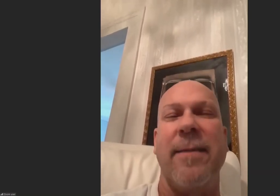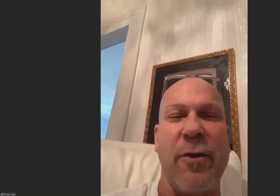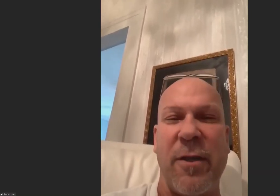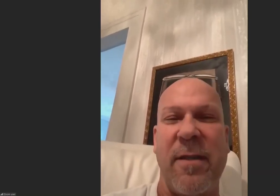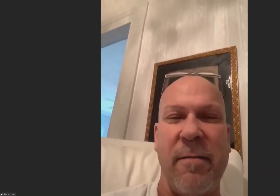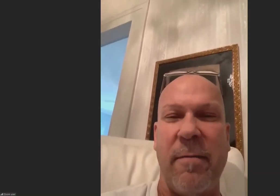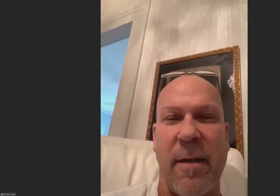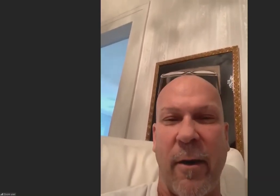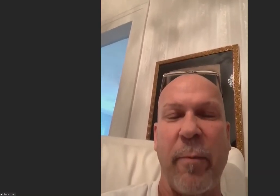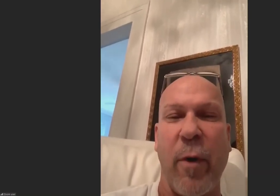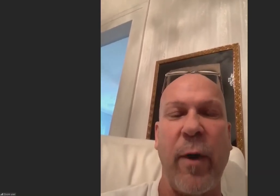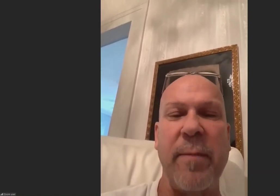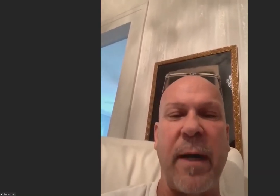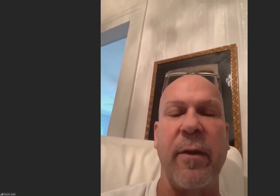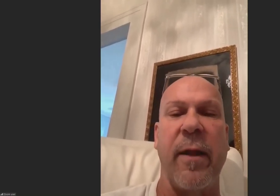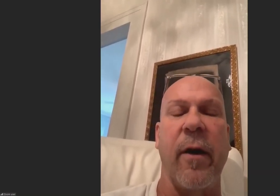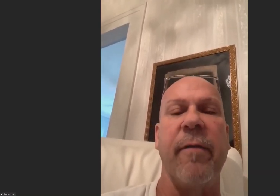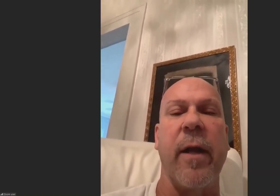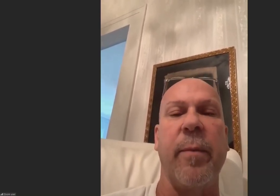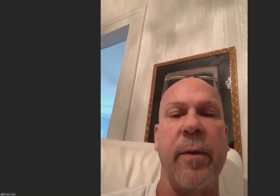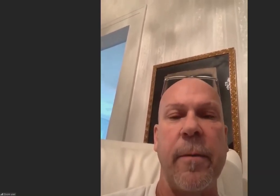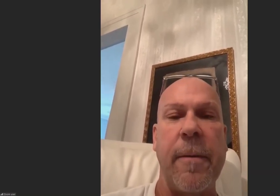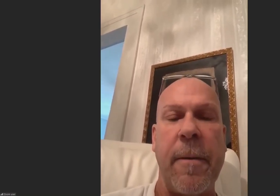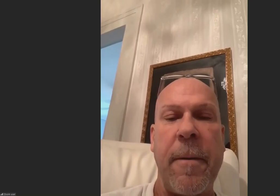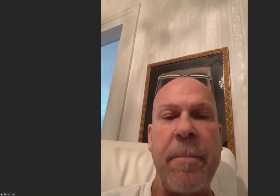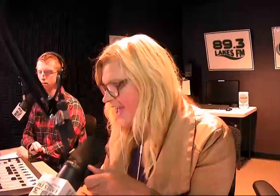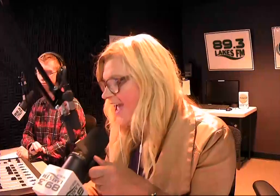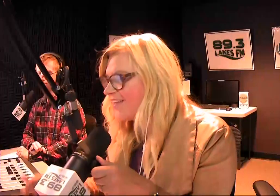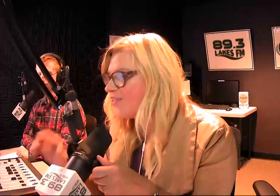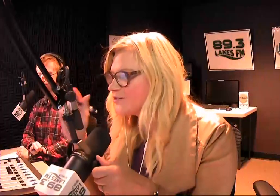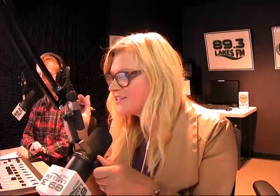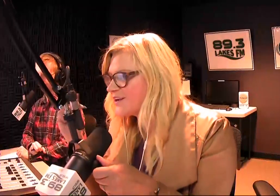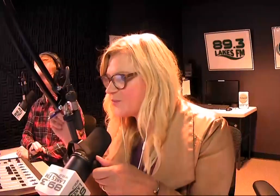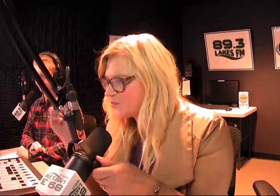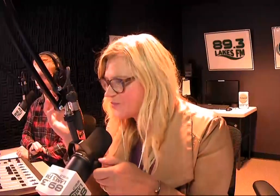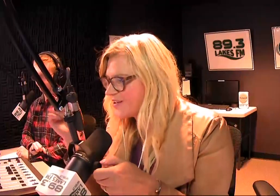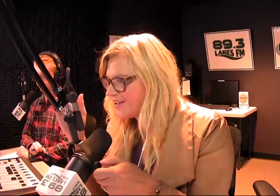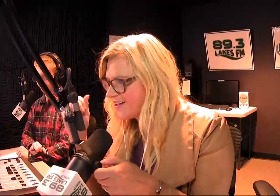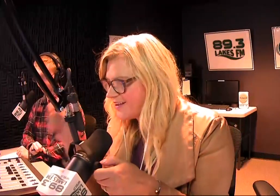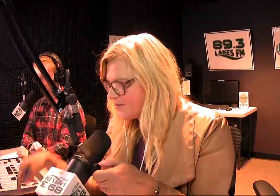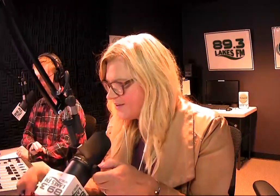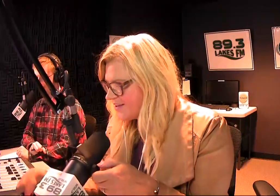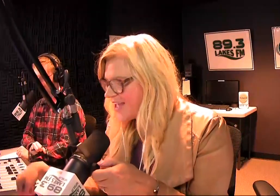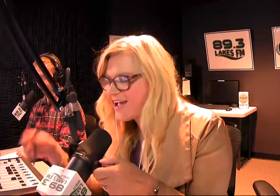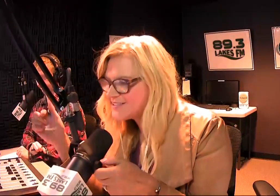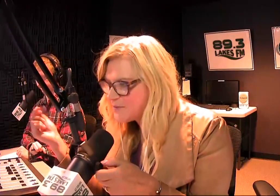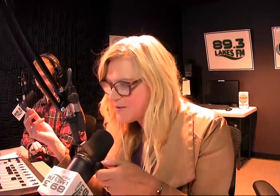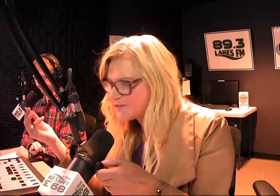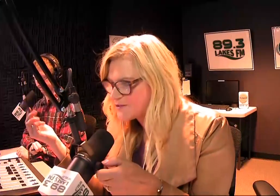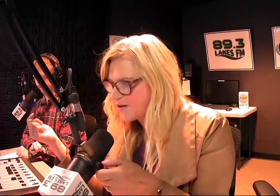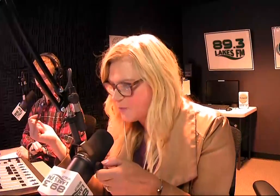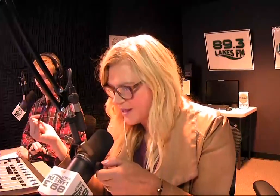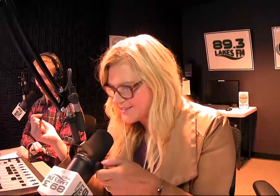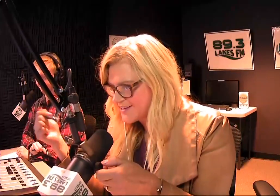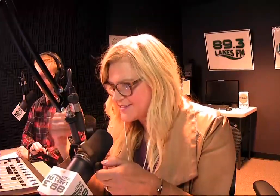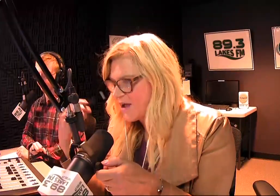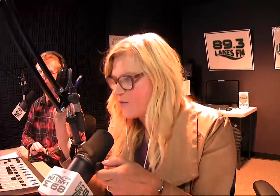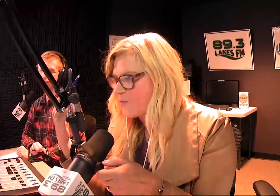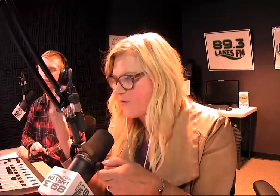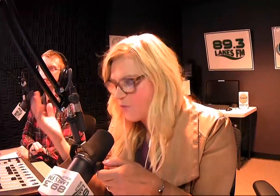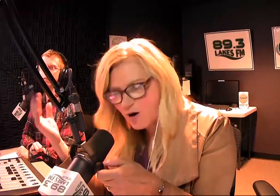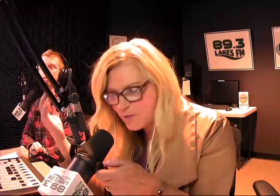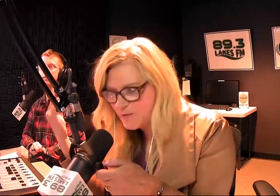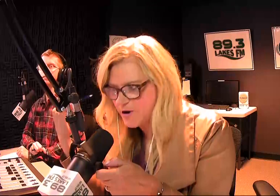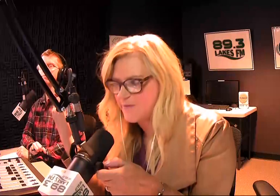mean, there are things. There's just there are programs out there that are available. Yeah. And sometimes those little blessings